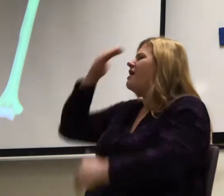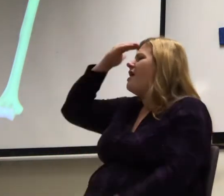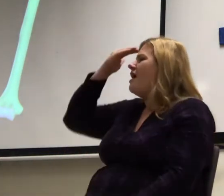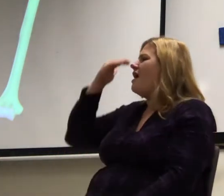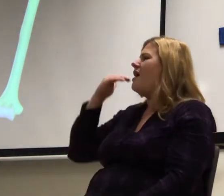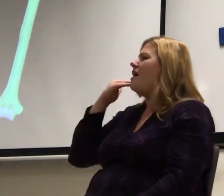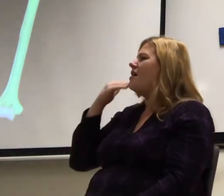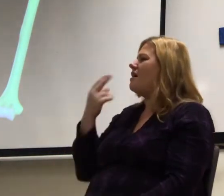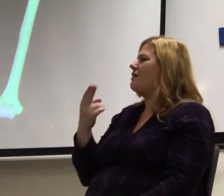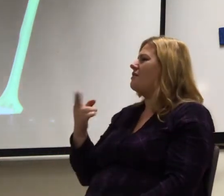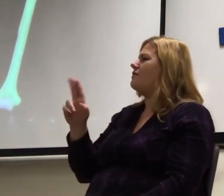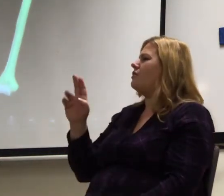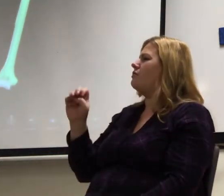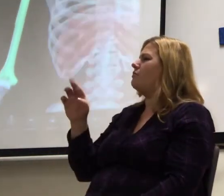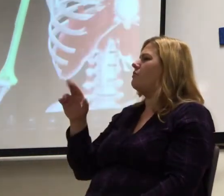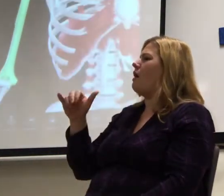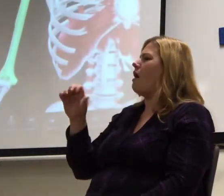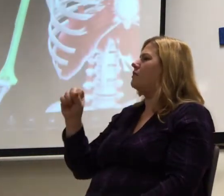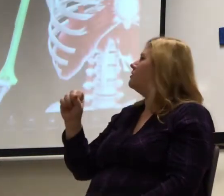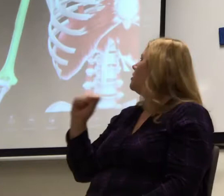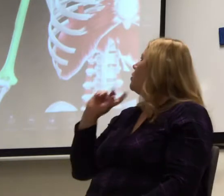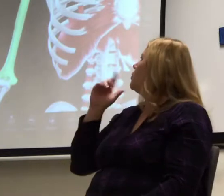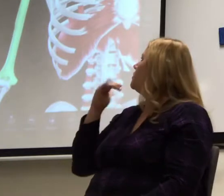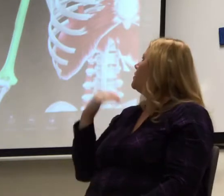It's shaped like a half ball.